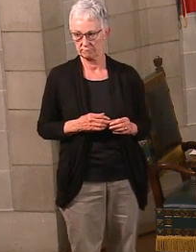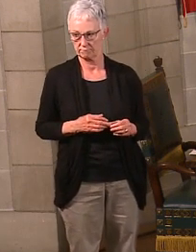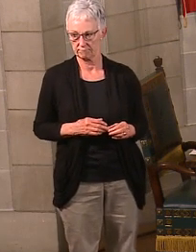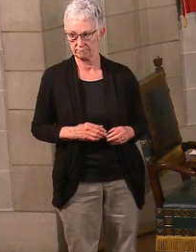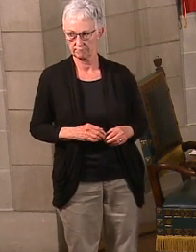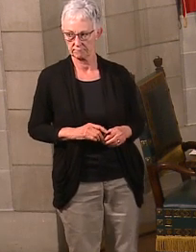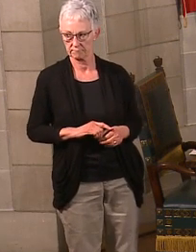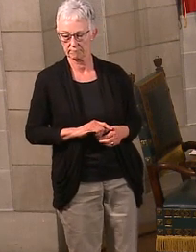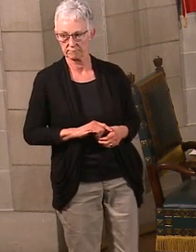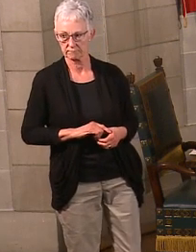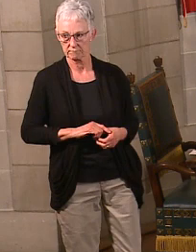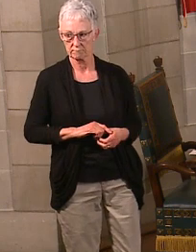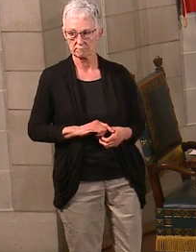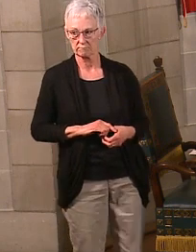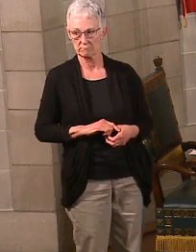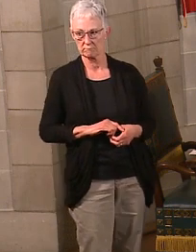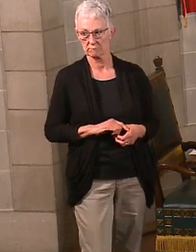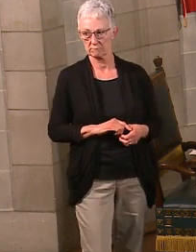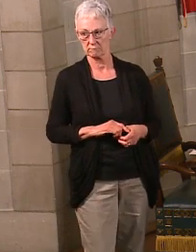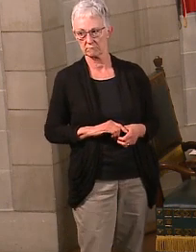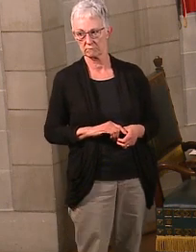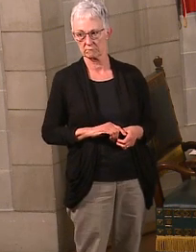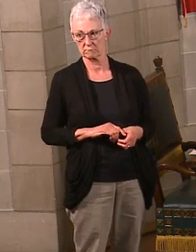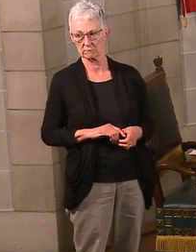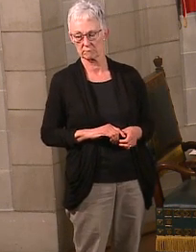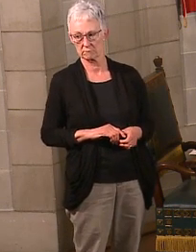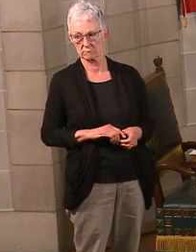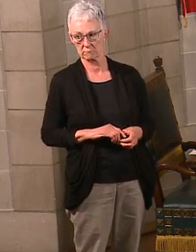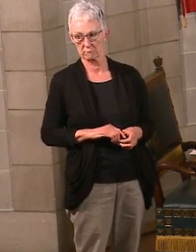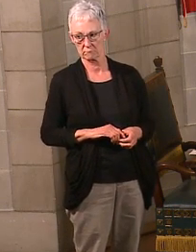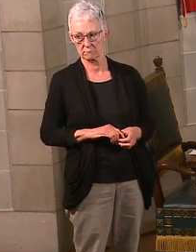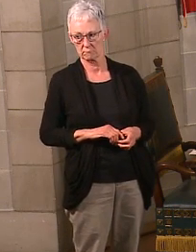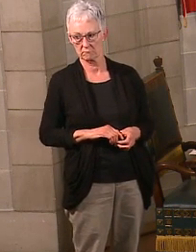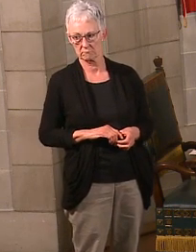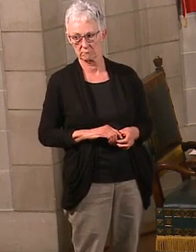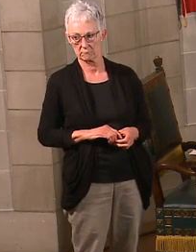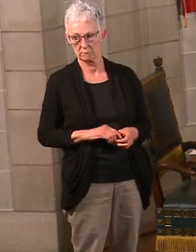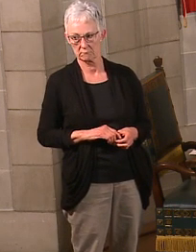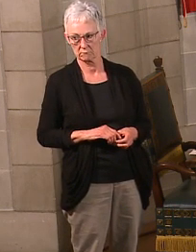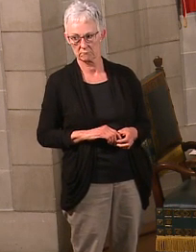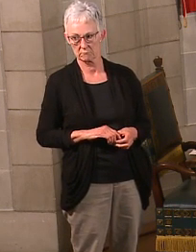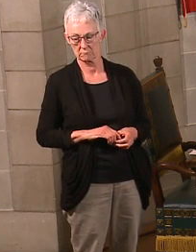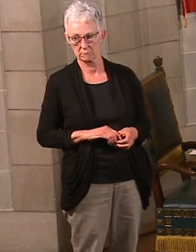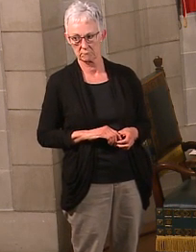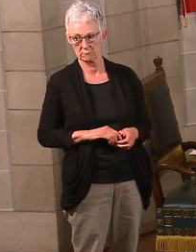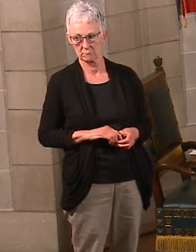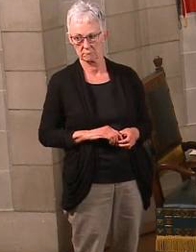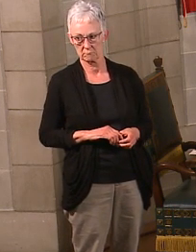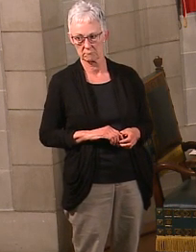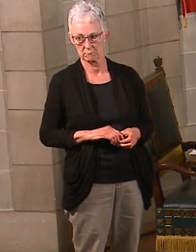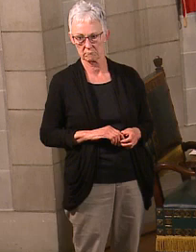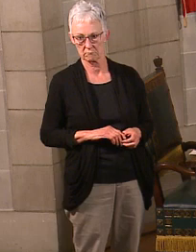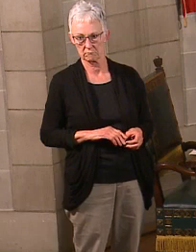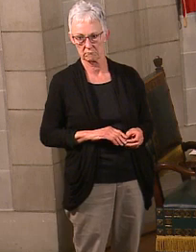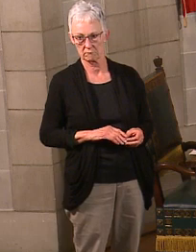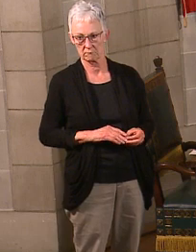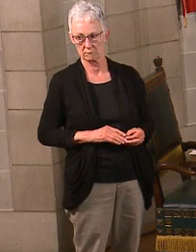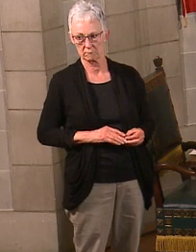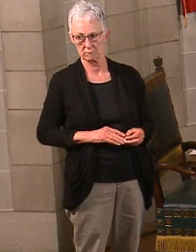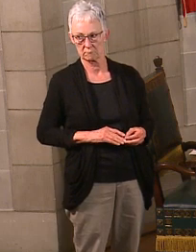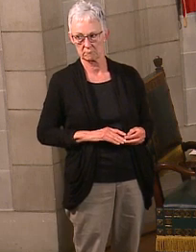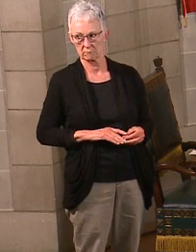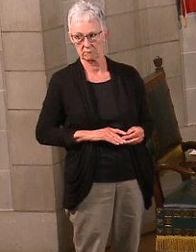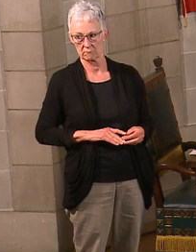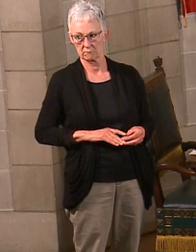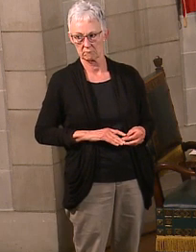in terms of, have you given them the idea of just literally go to work and go home like you're saying, or has there been any extra push